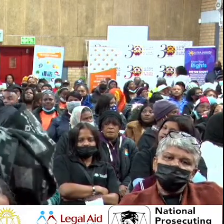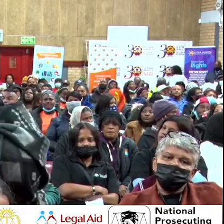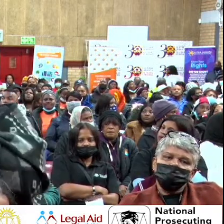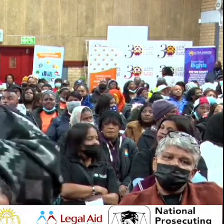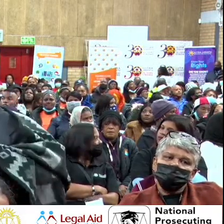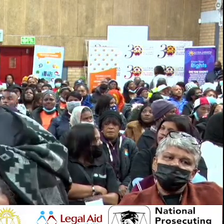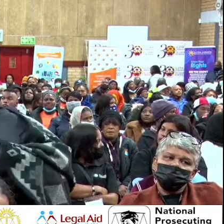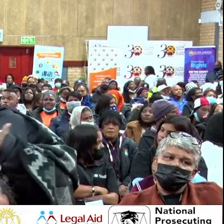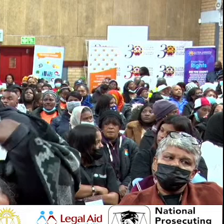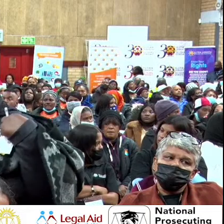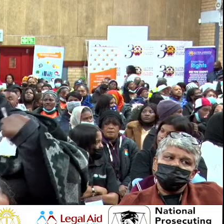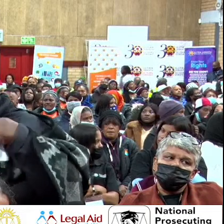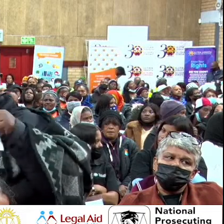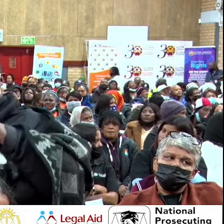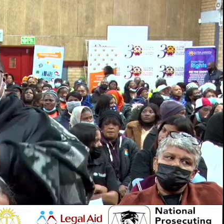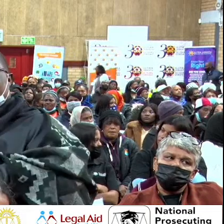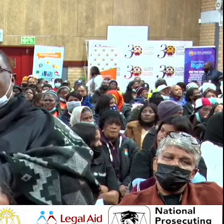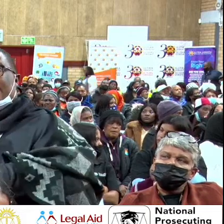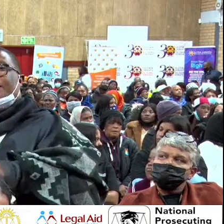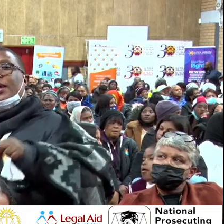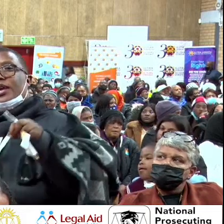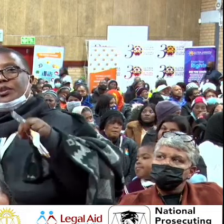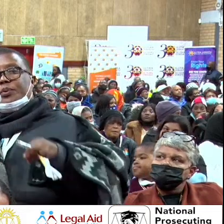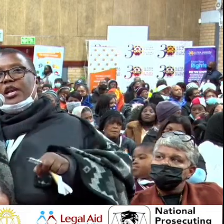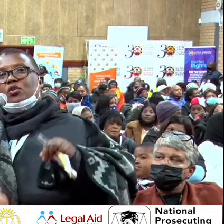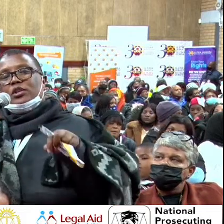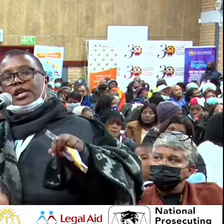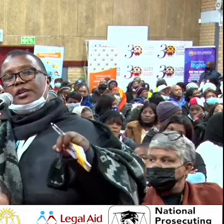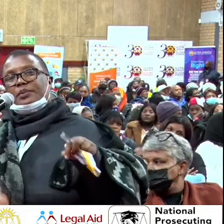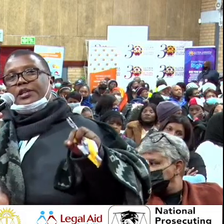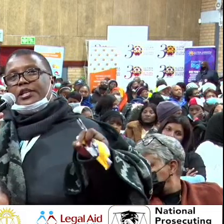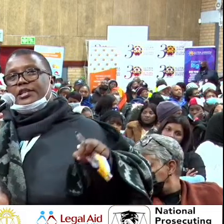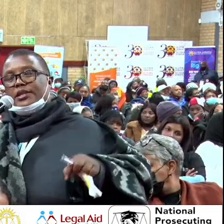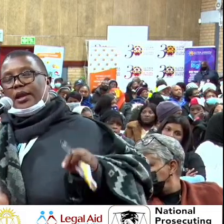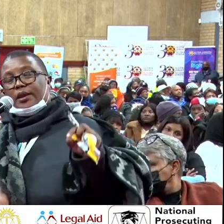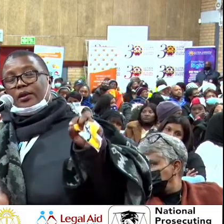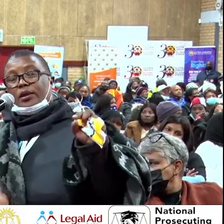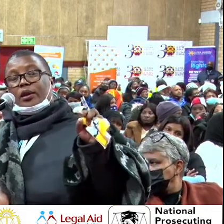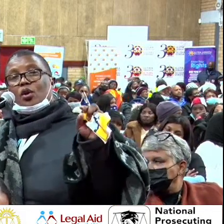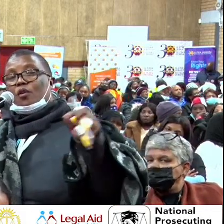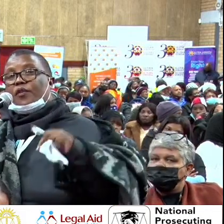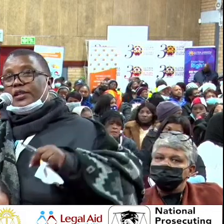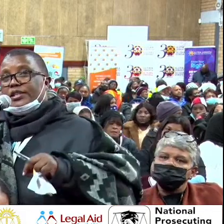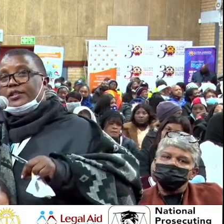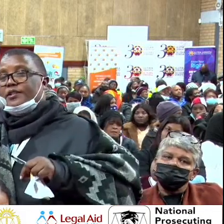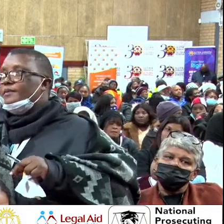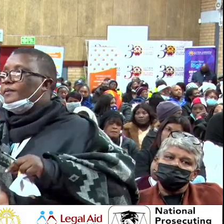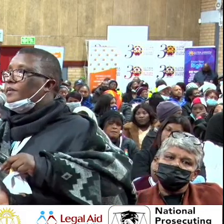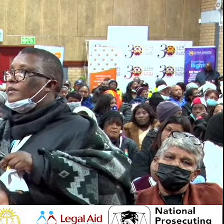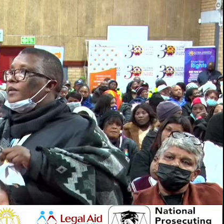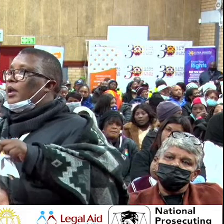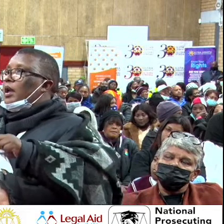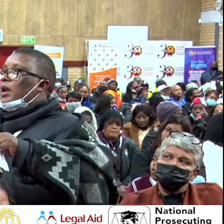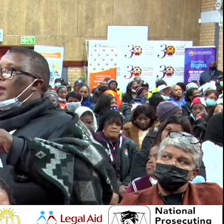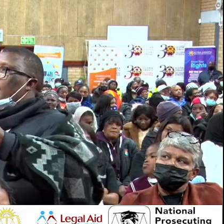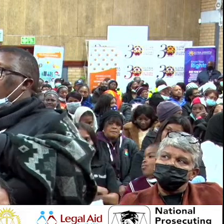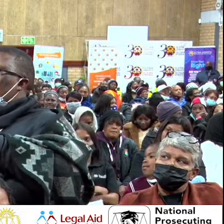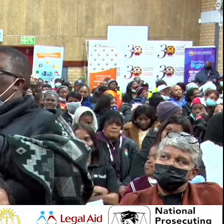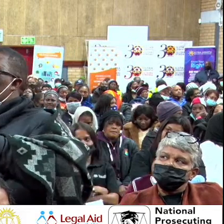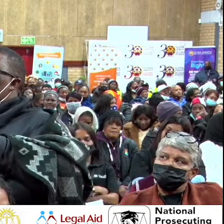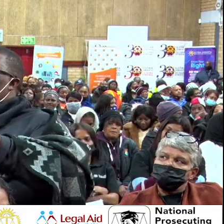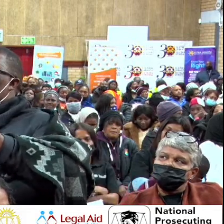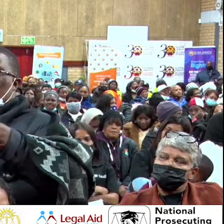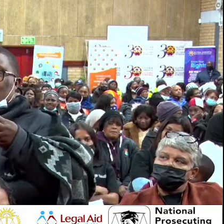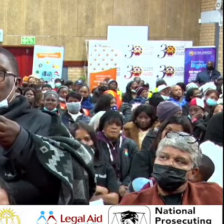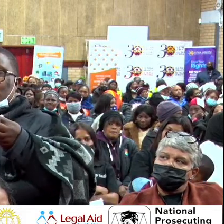come and assist our people up until such time, especially on child maintenance offenses.